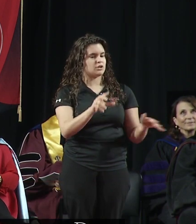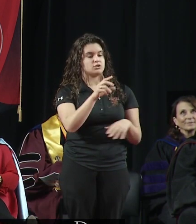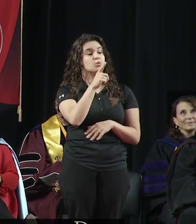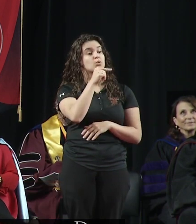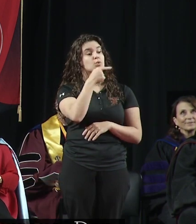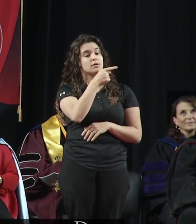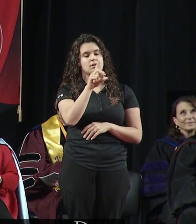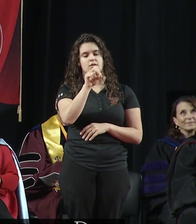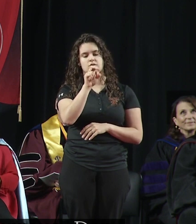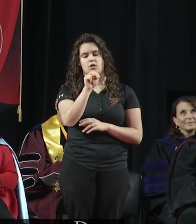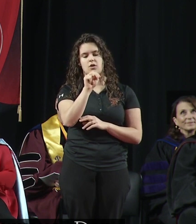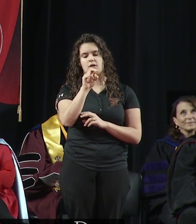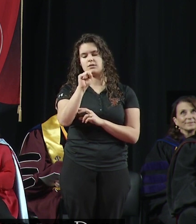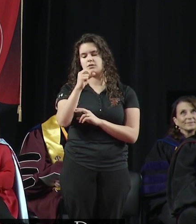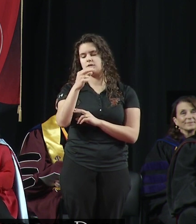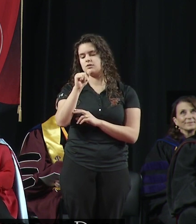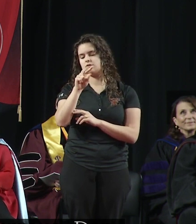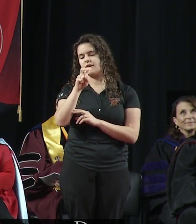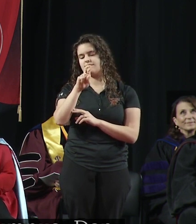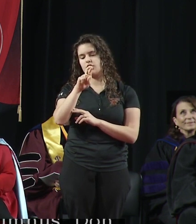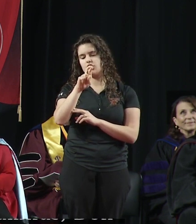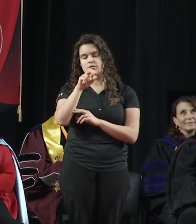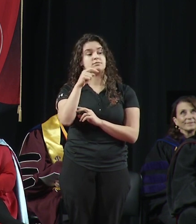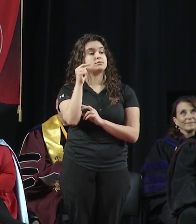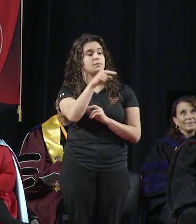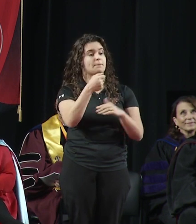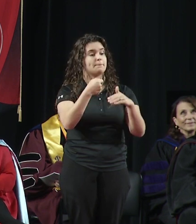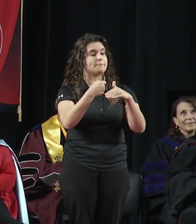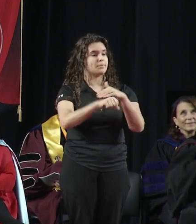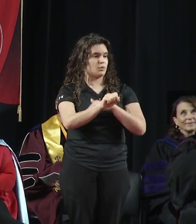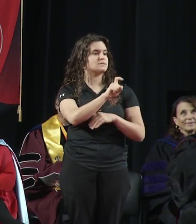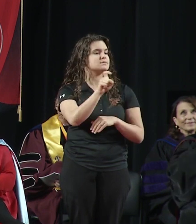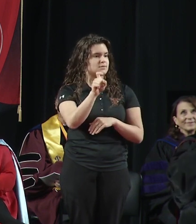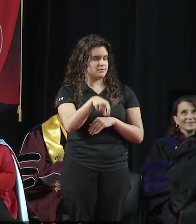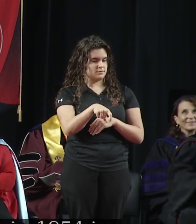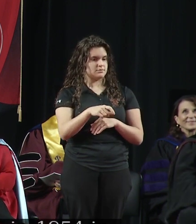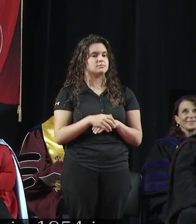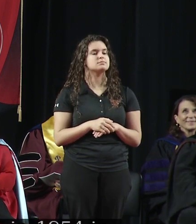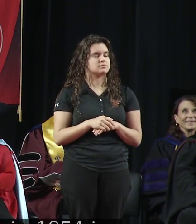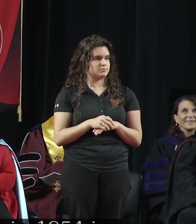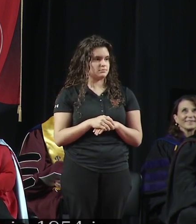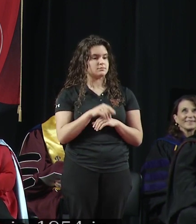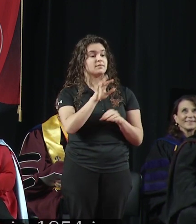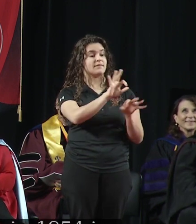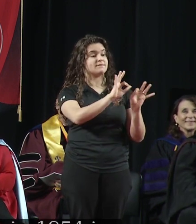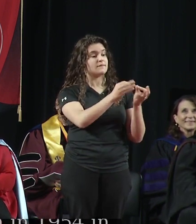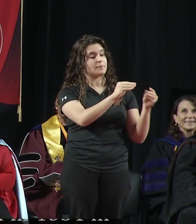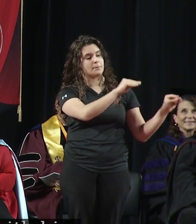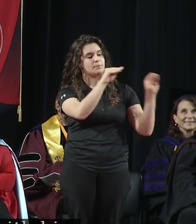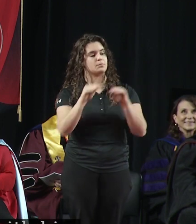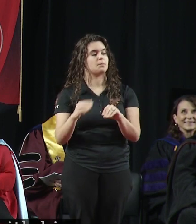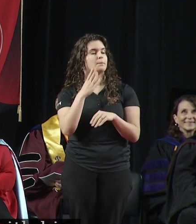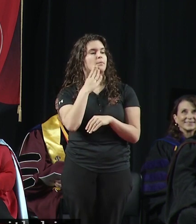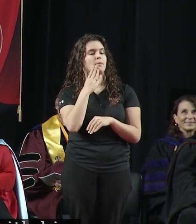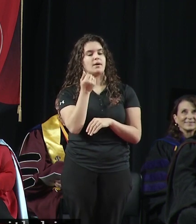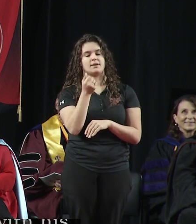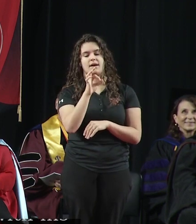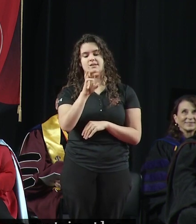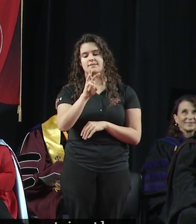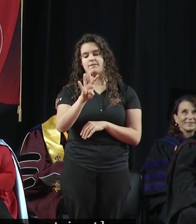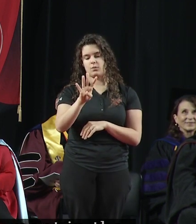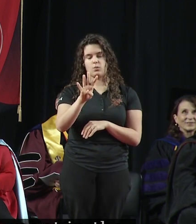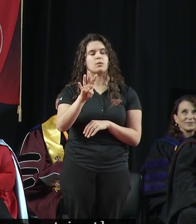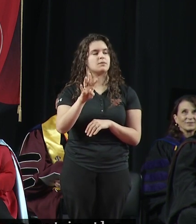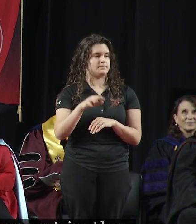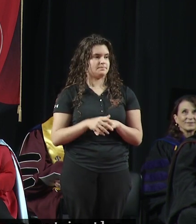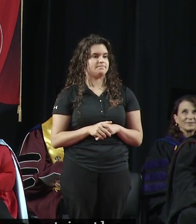Shaver. Mr. Shaver was born in Ganado, Texas, and with his family he moved to Beaumont in